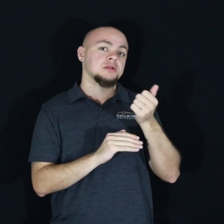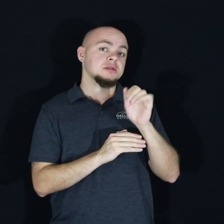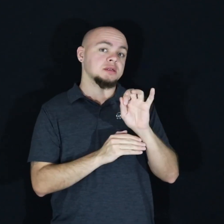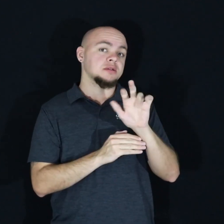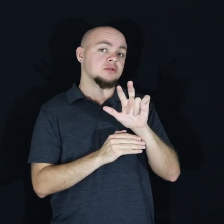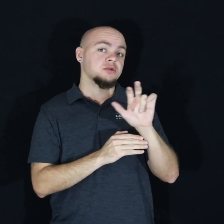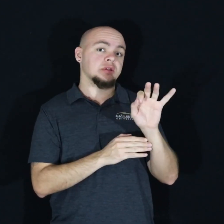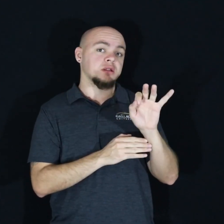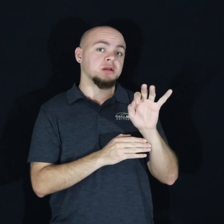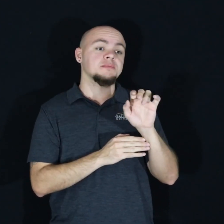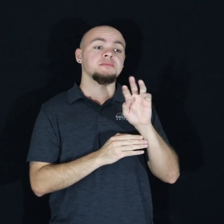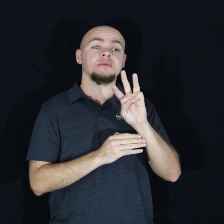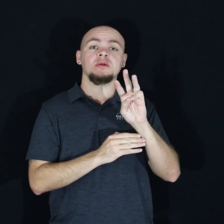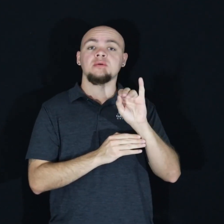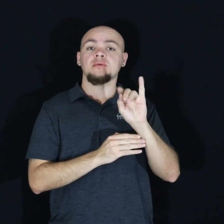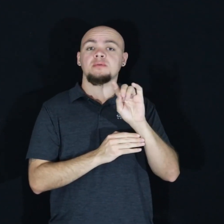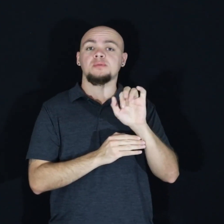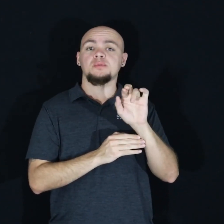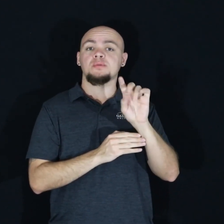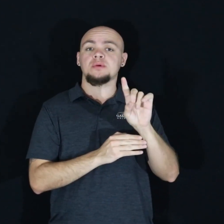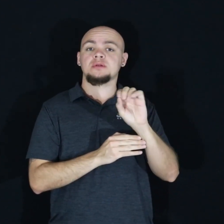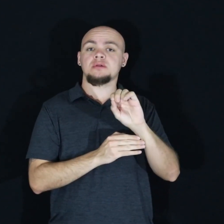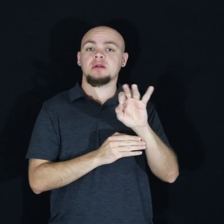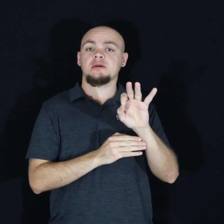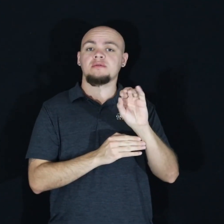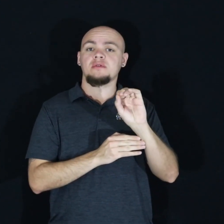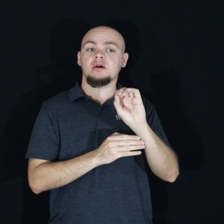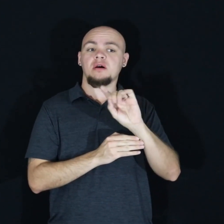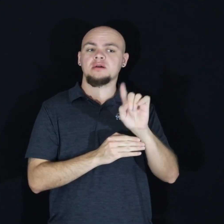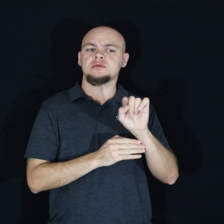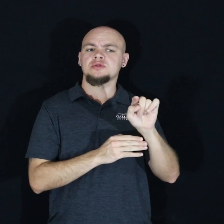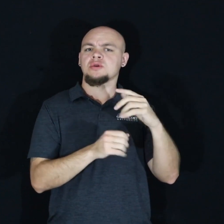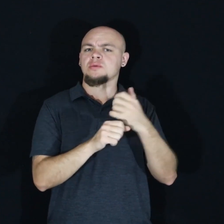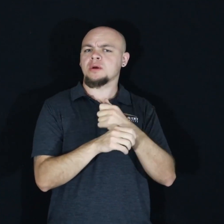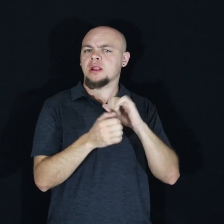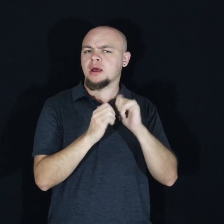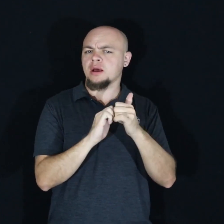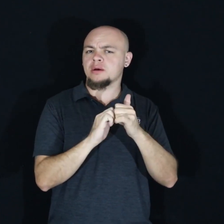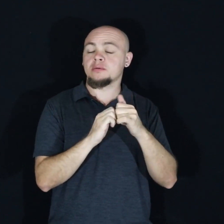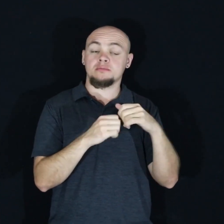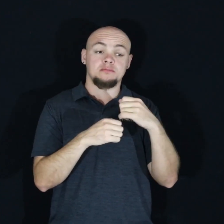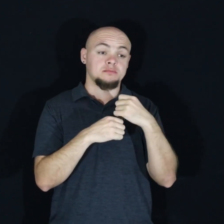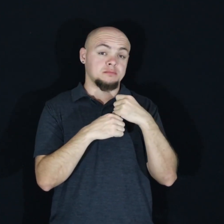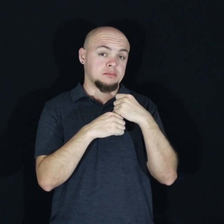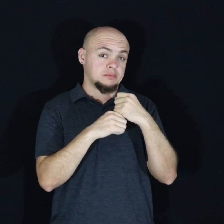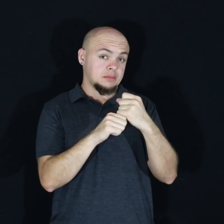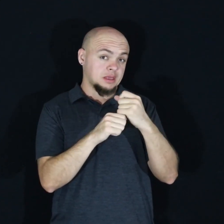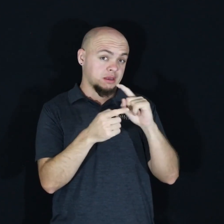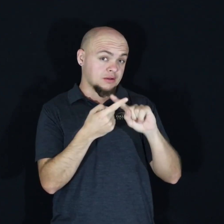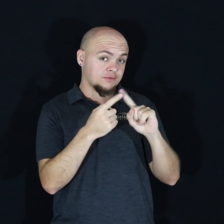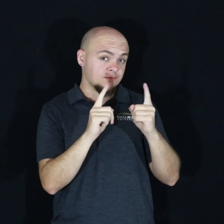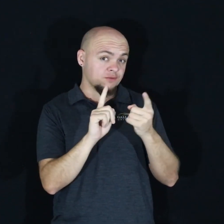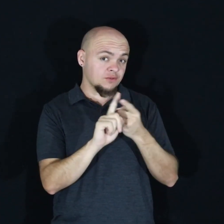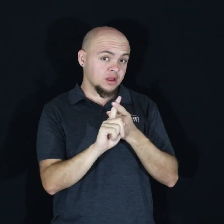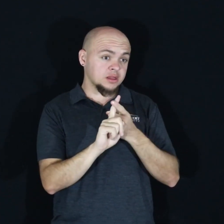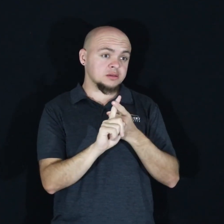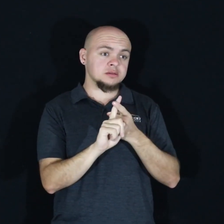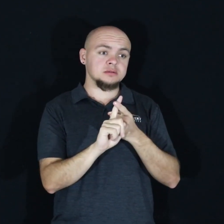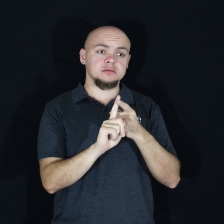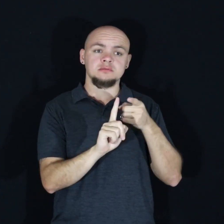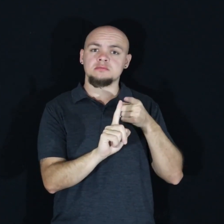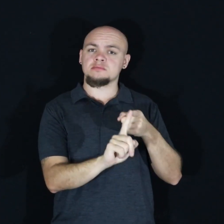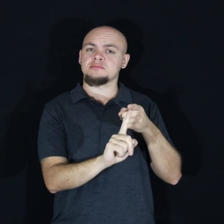with The Wizard of Oz. How does Dorothy win her movie? By making friends with everybody and being a